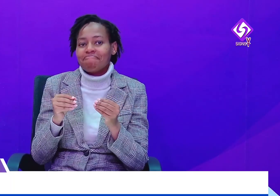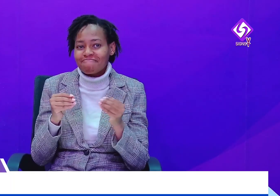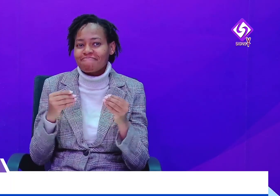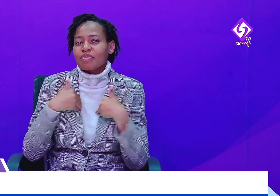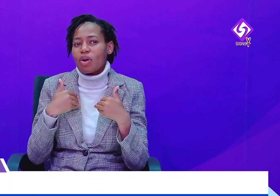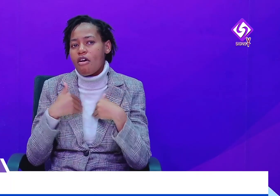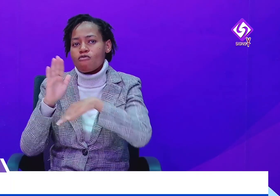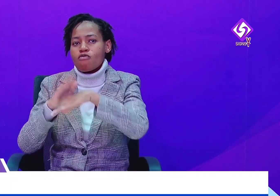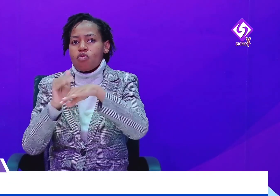Disabilities